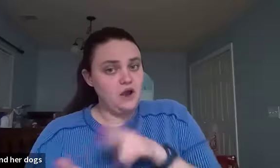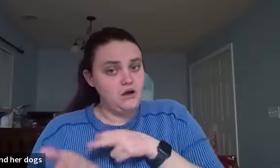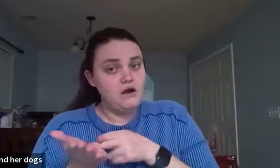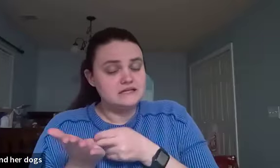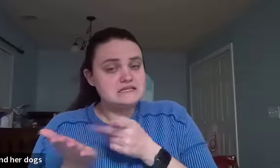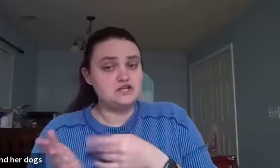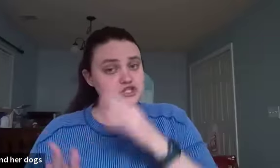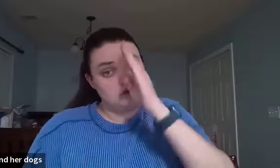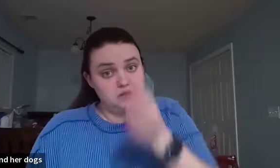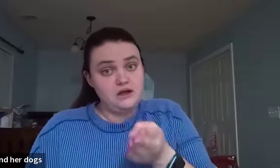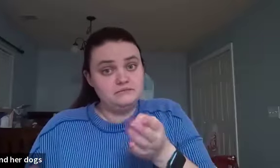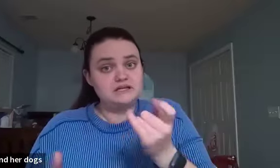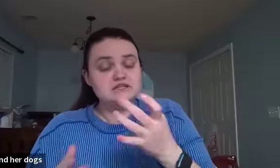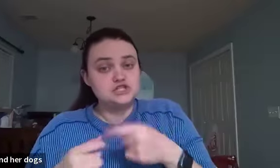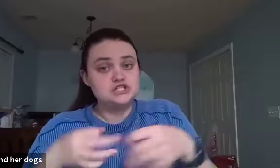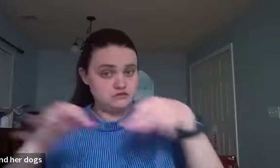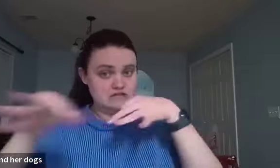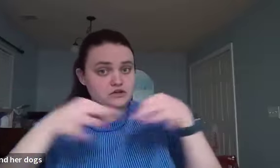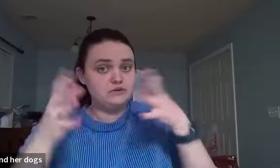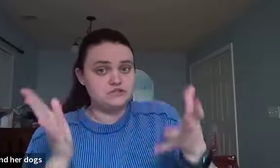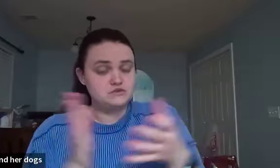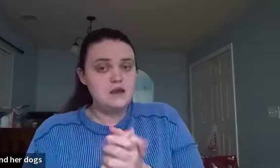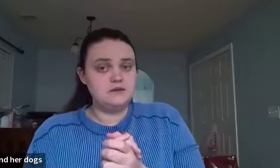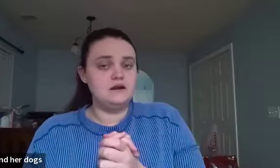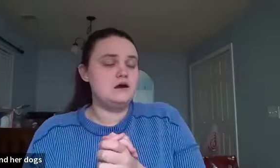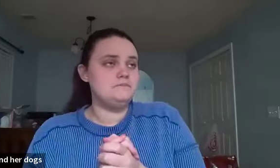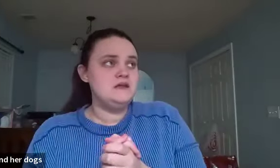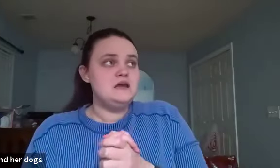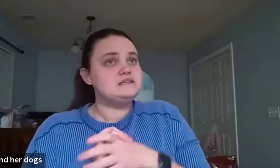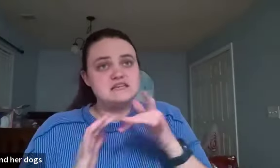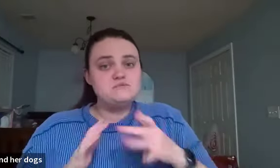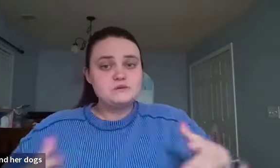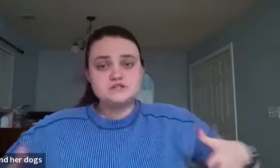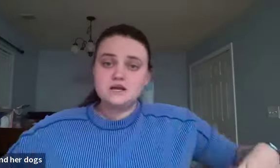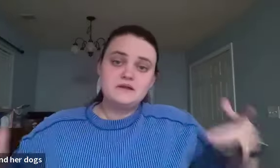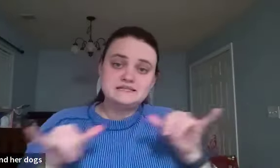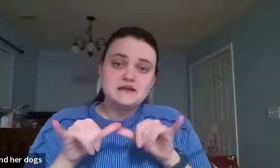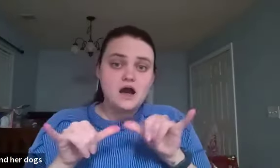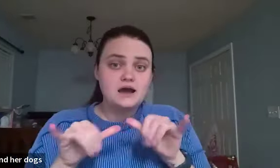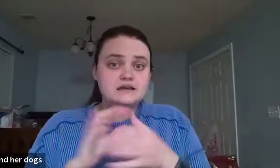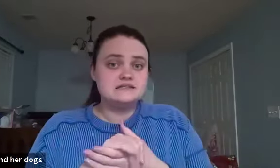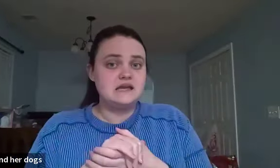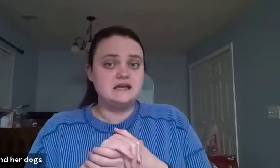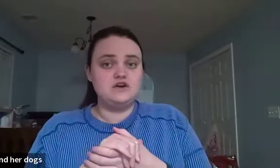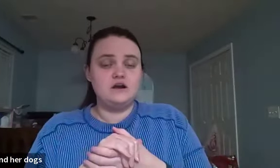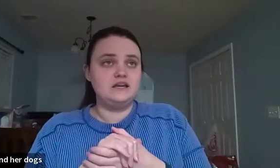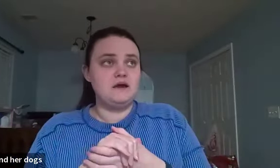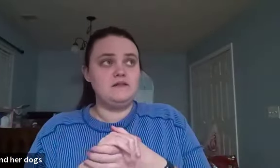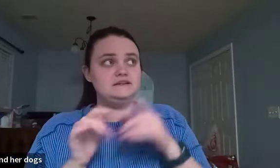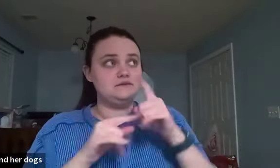being honest. Like that's just they're blunt because that's how they would describe it. It's the same way with talking about like size and talking about like different